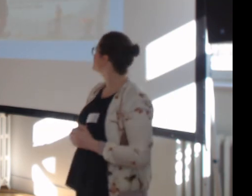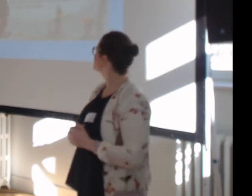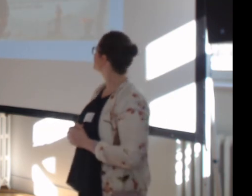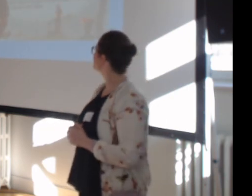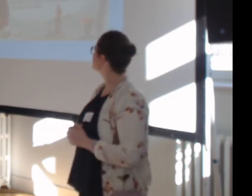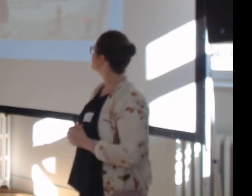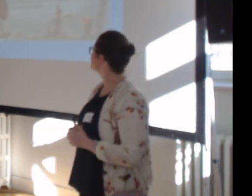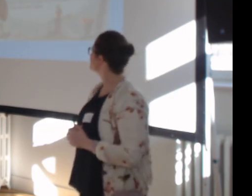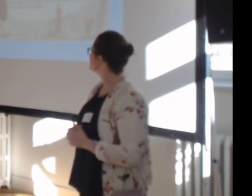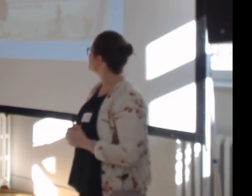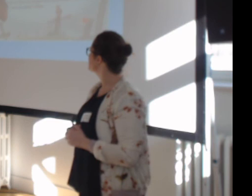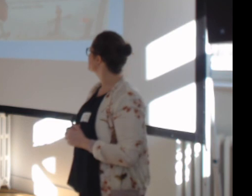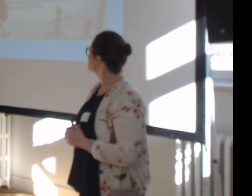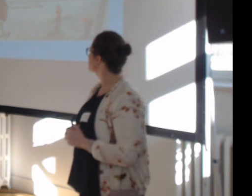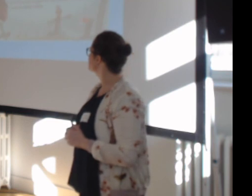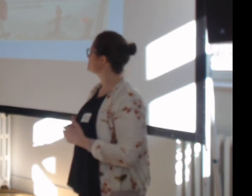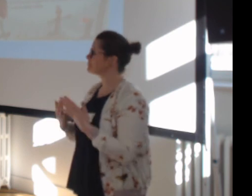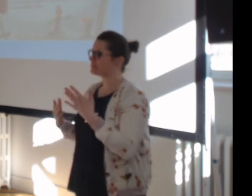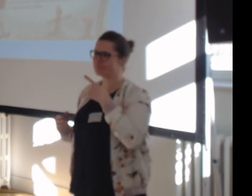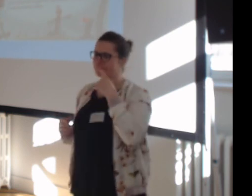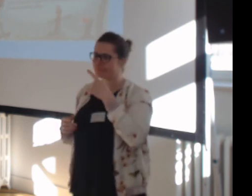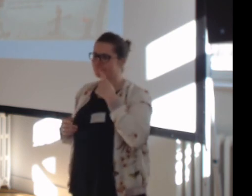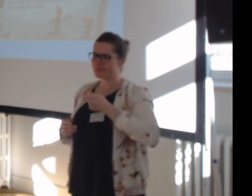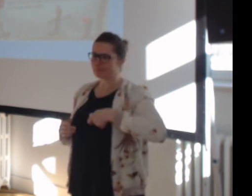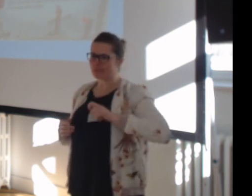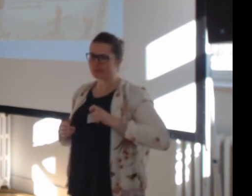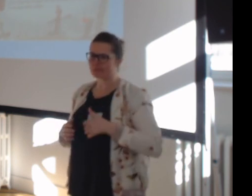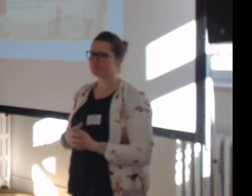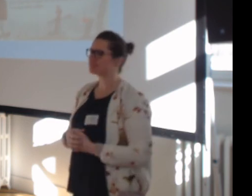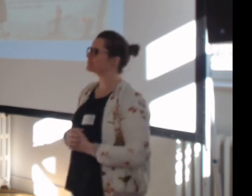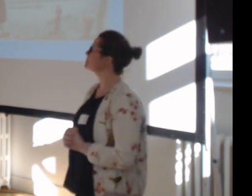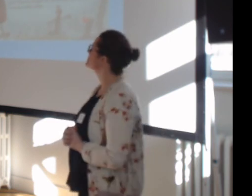picture of the page. Los hijos del molinero se